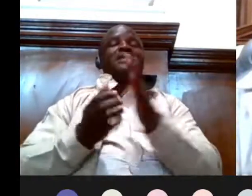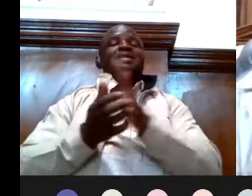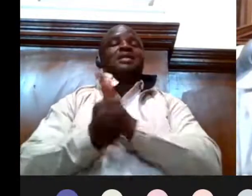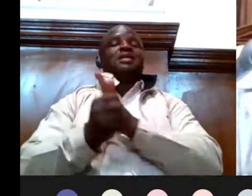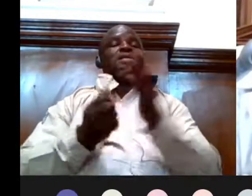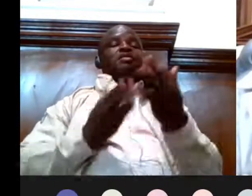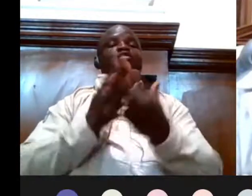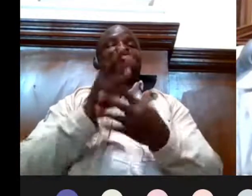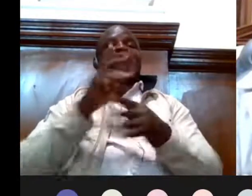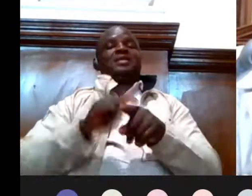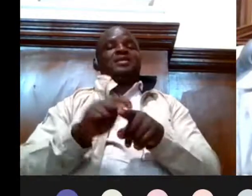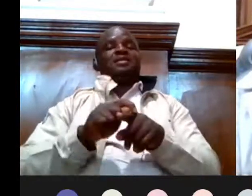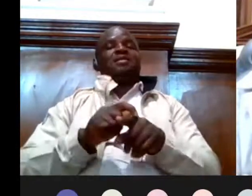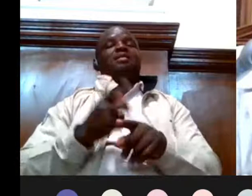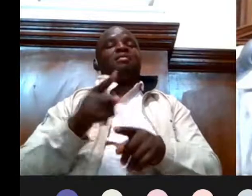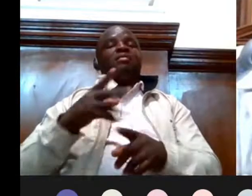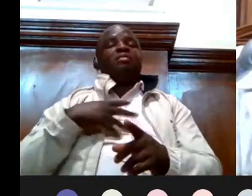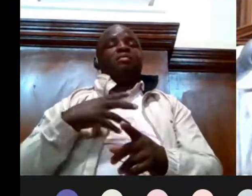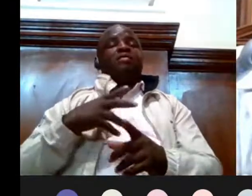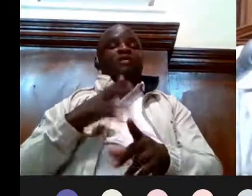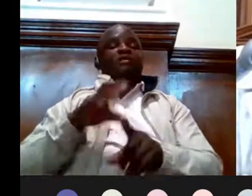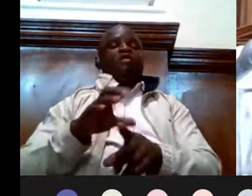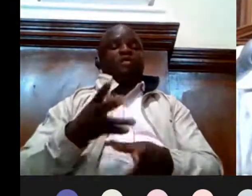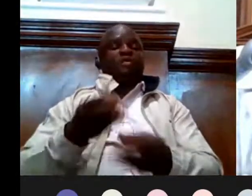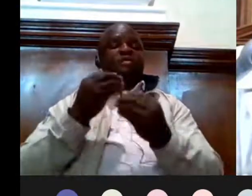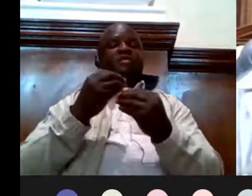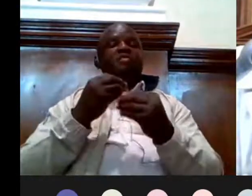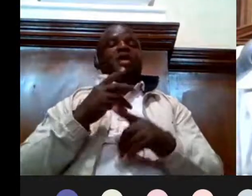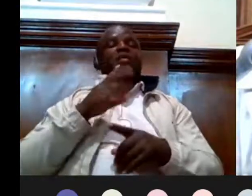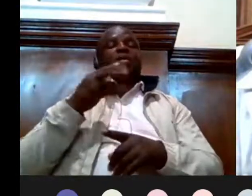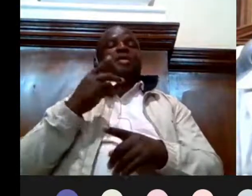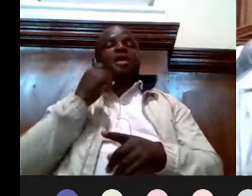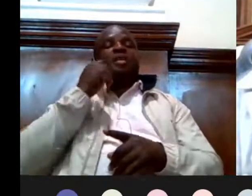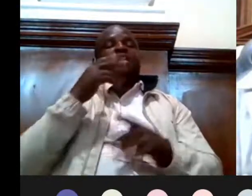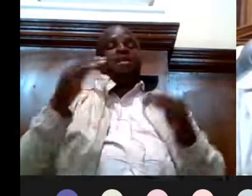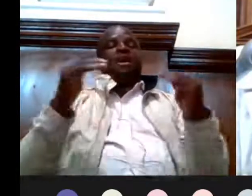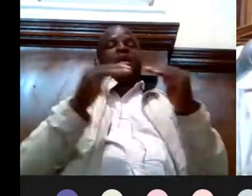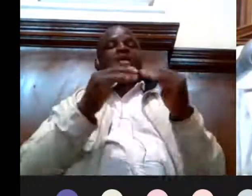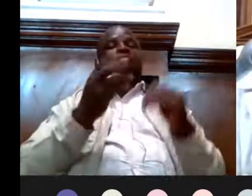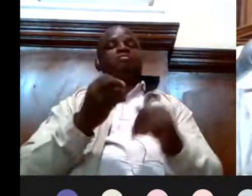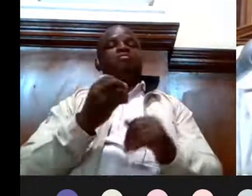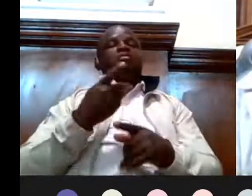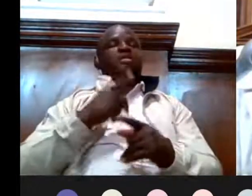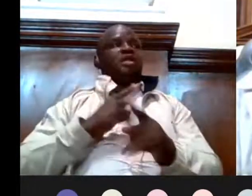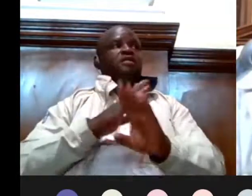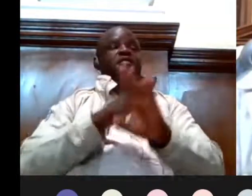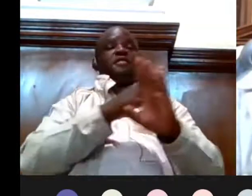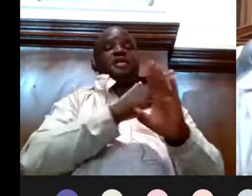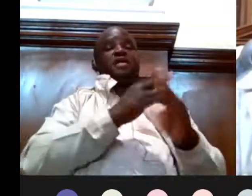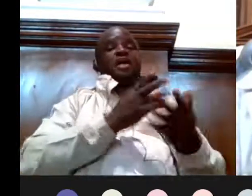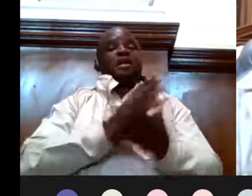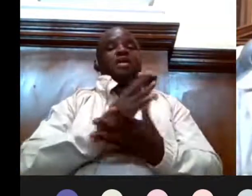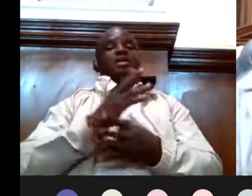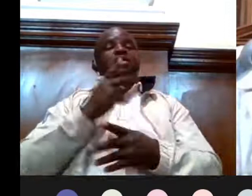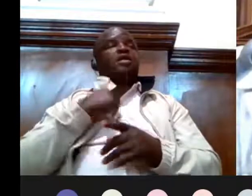training, demanding gender equality and defending the rights of other marginalized groups. We see